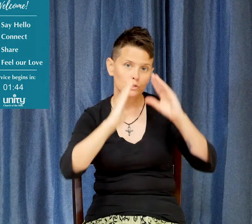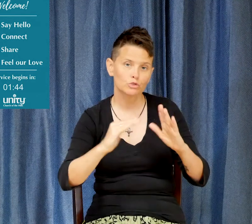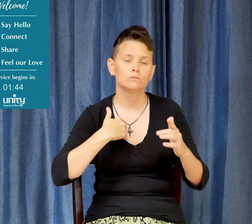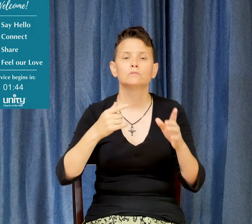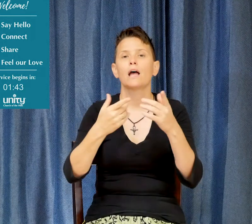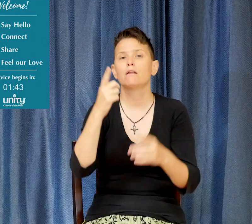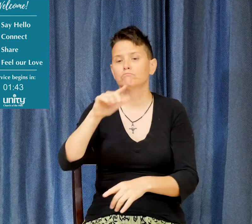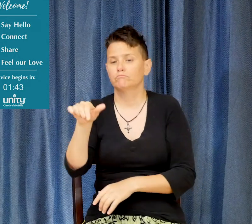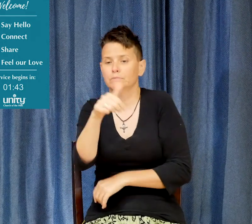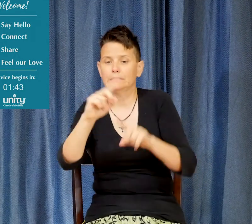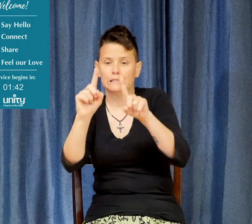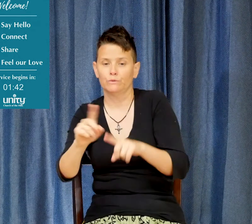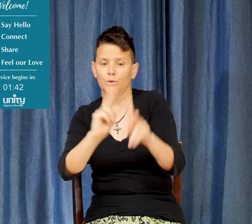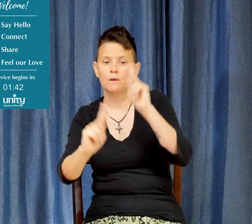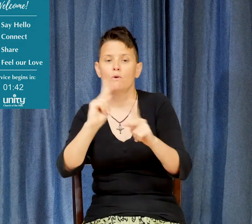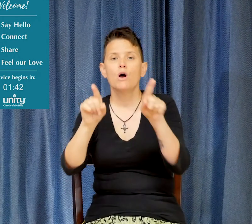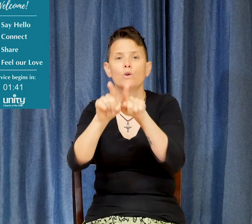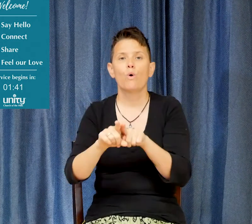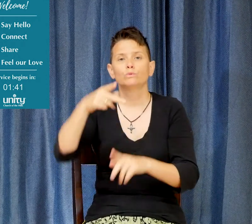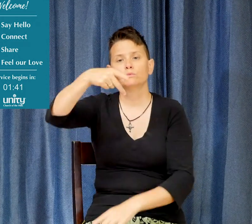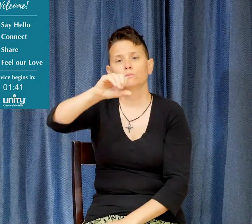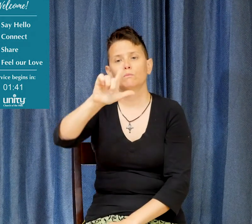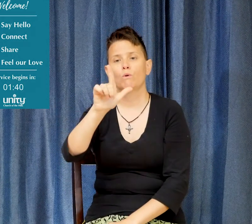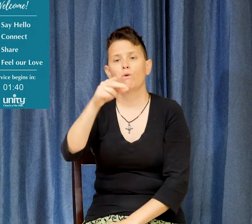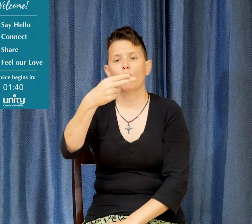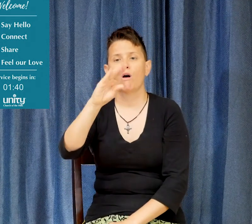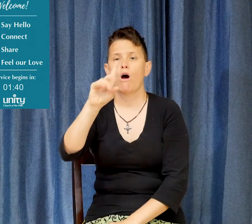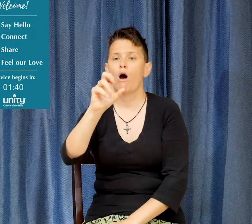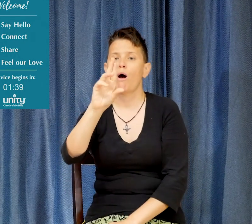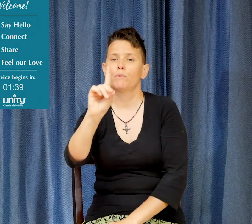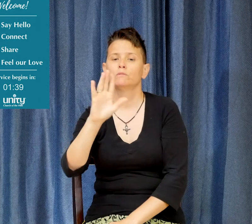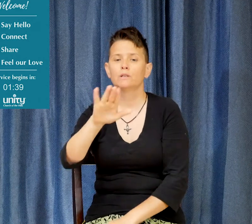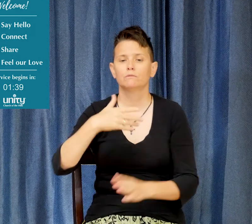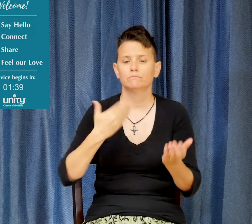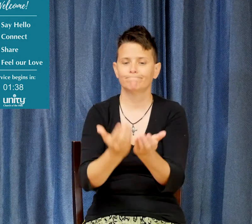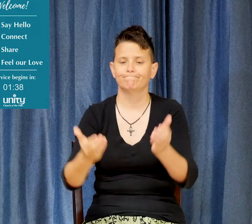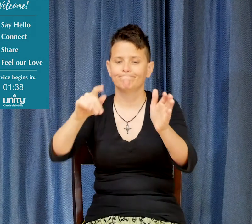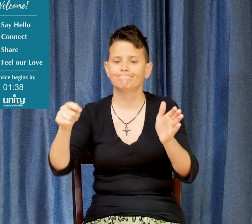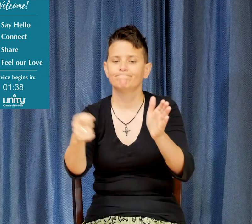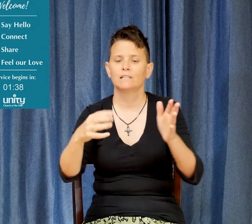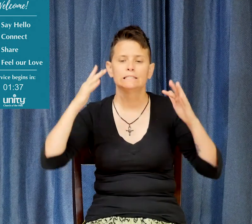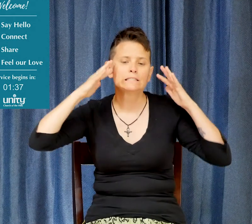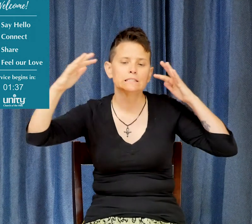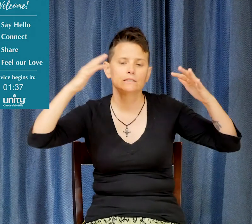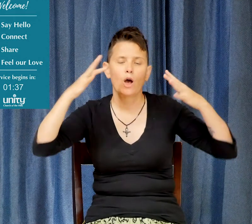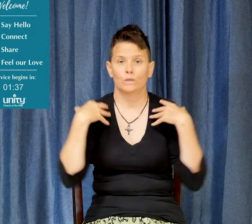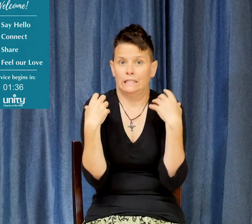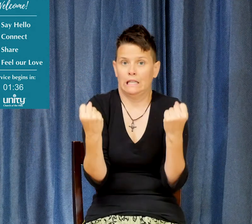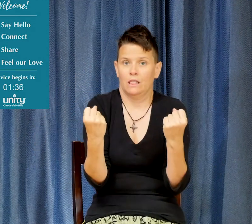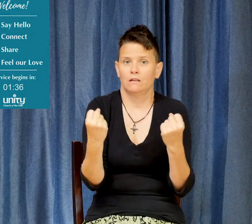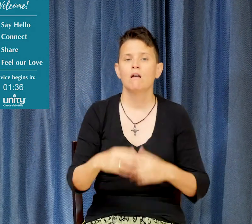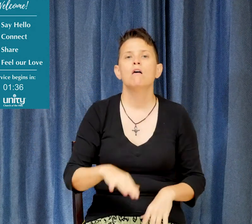who brought his crystal bowl sound healing energy. The 24 hours that we spent steeped in affirmative